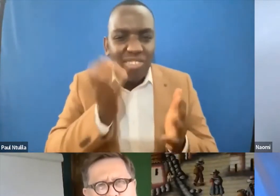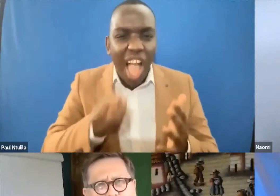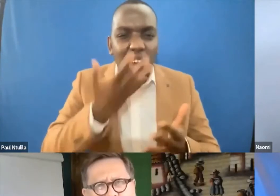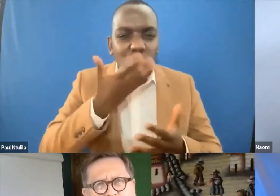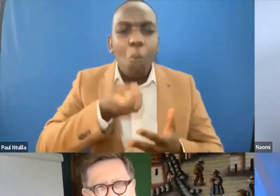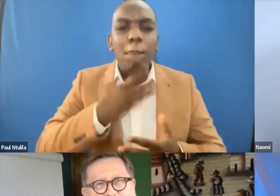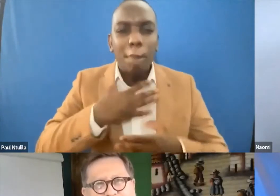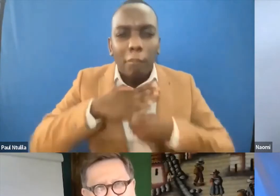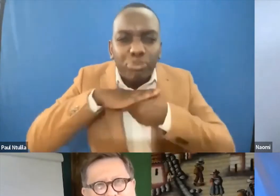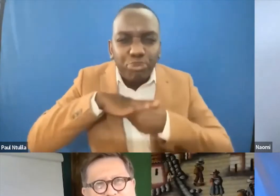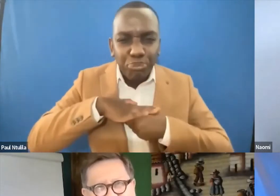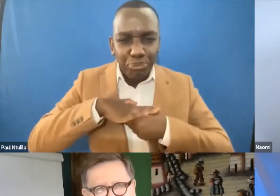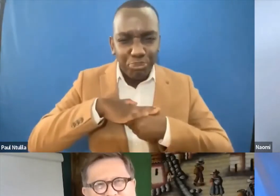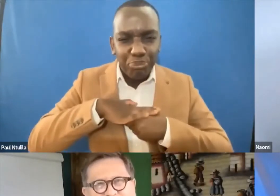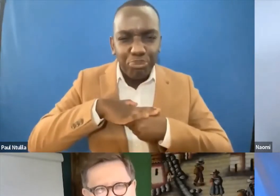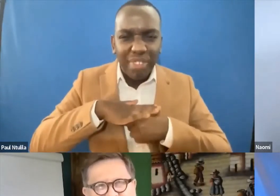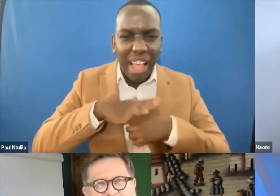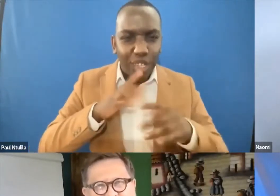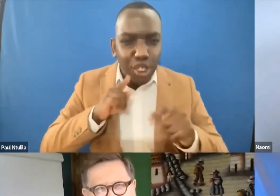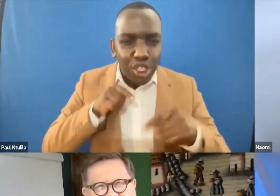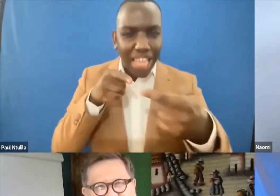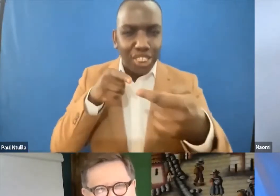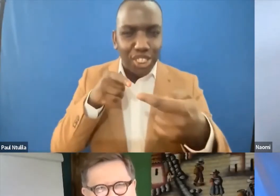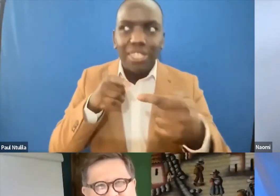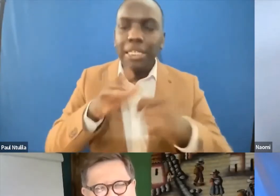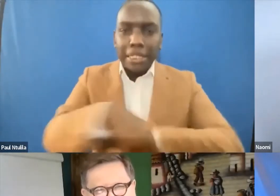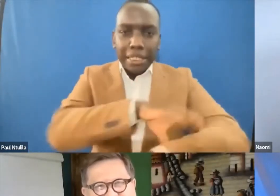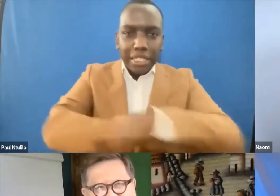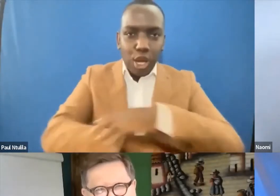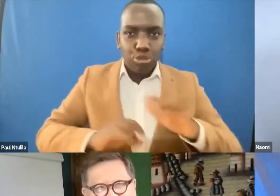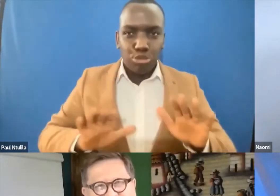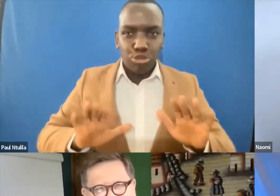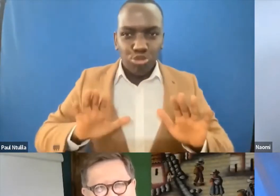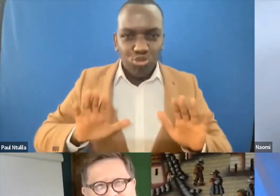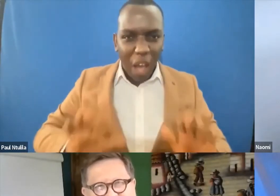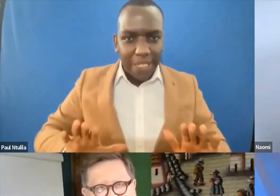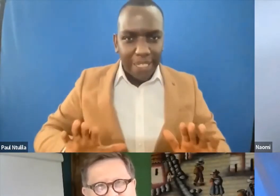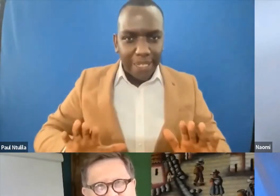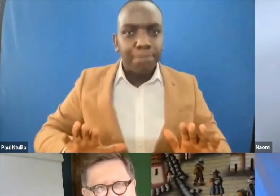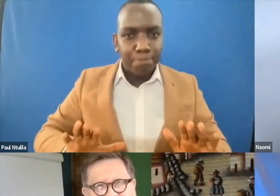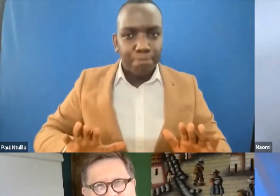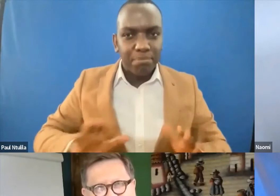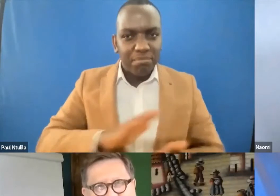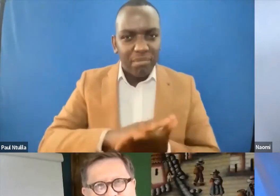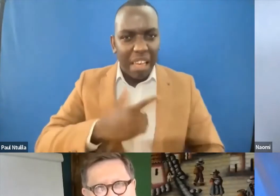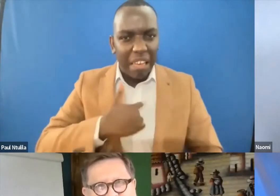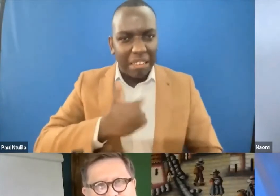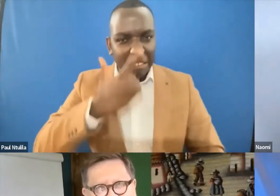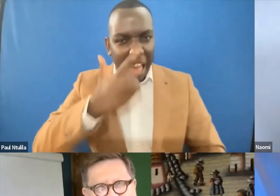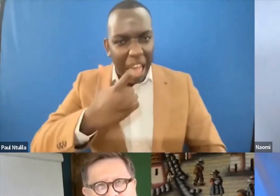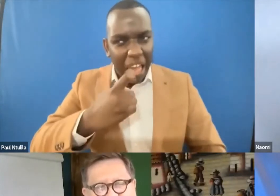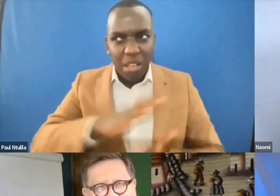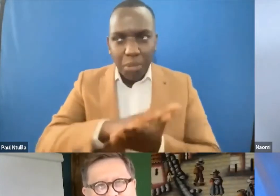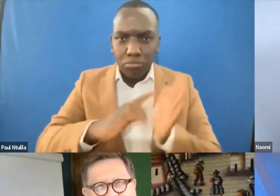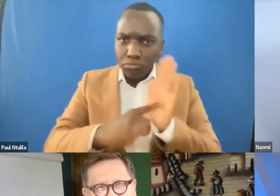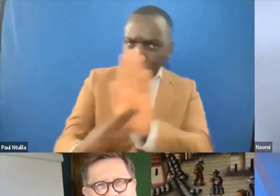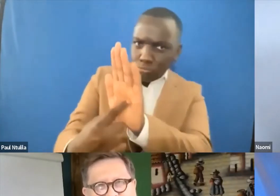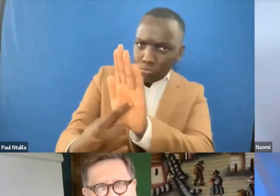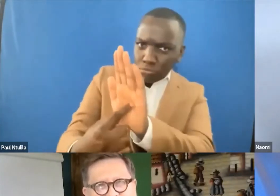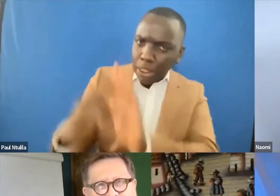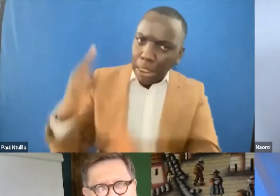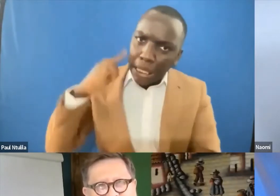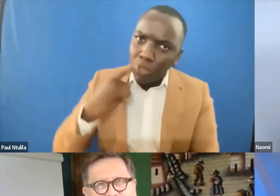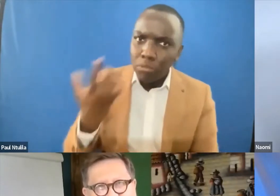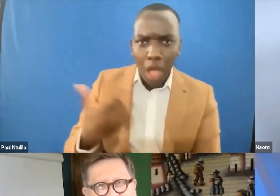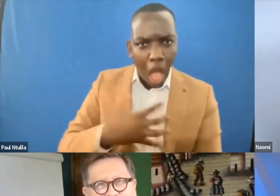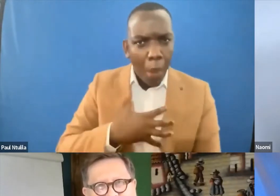just swallow it down. It was a challenge. And it was one of those ones where I had to think, right,